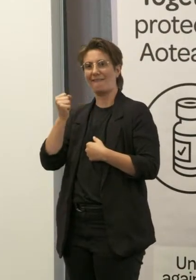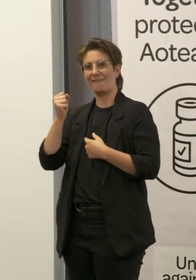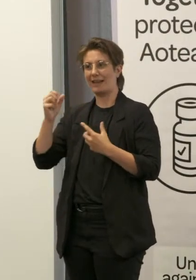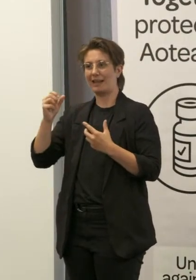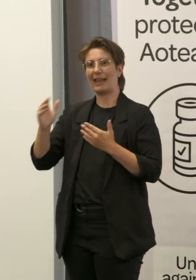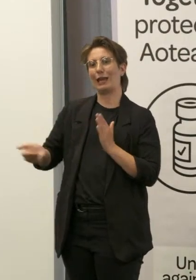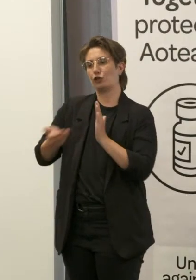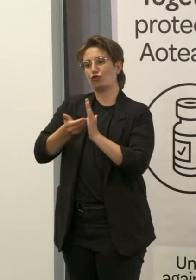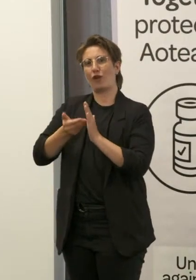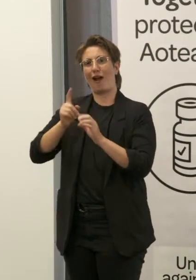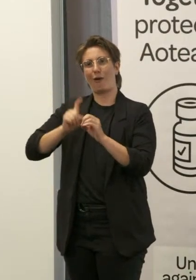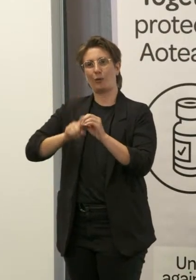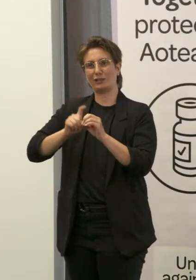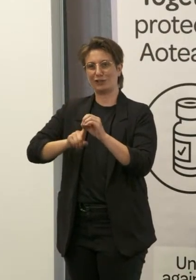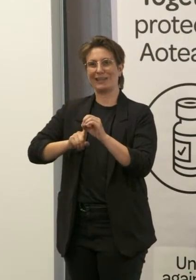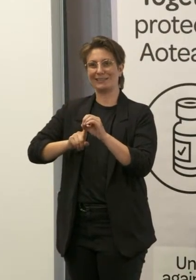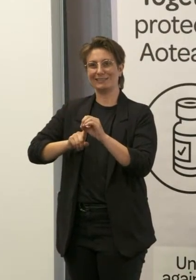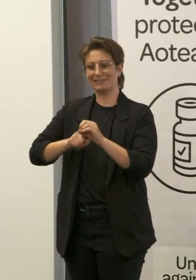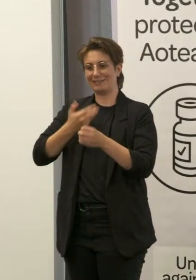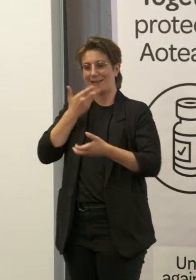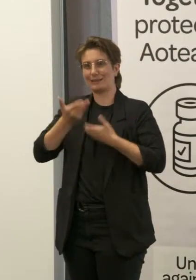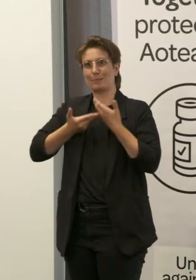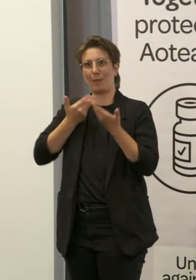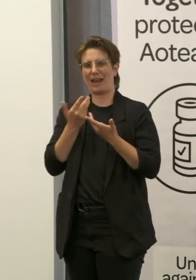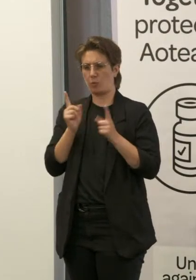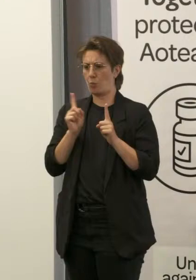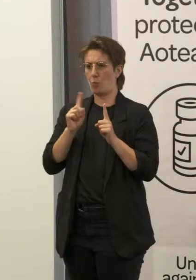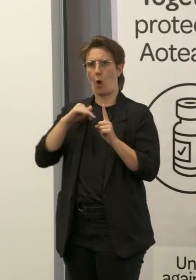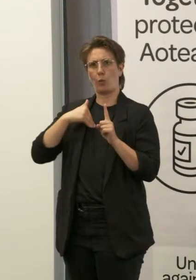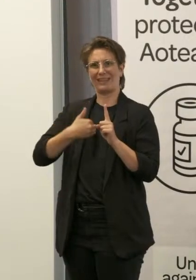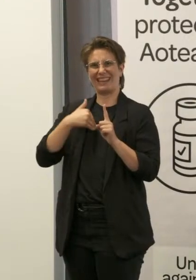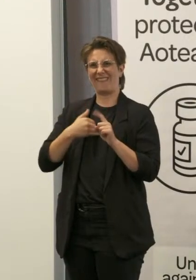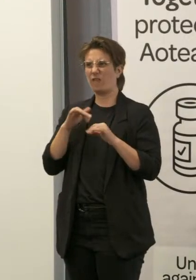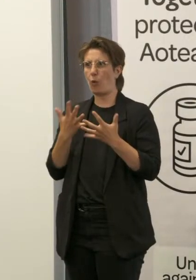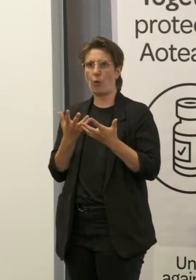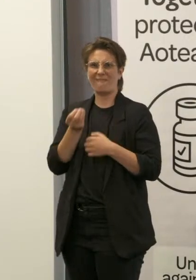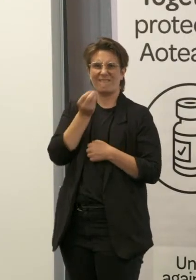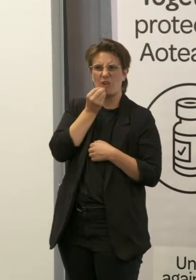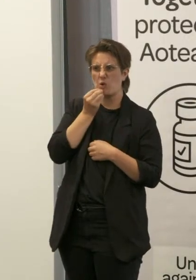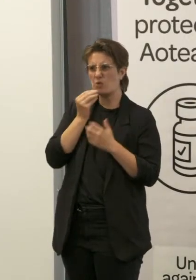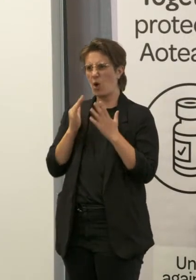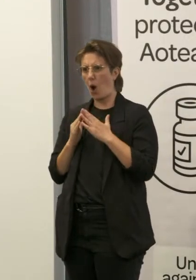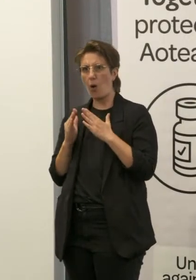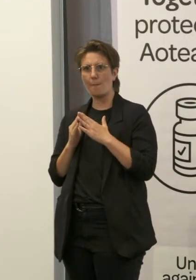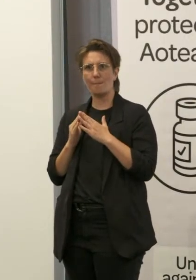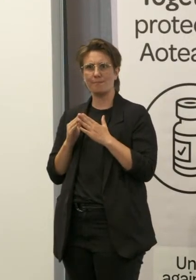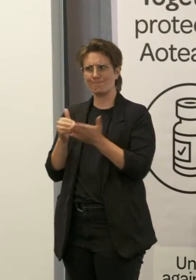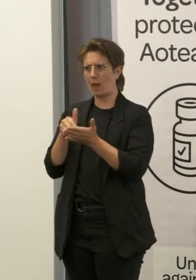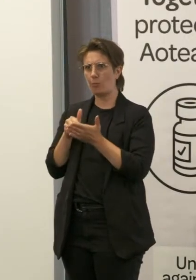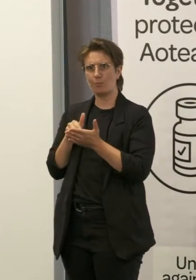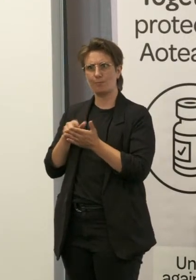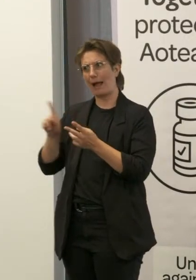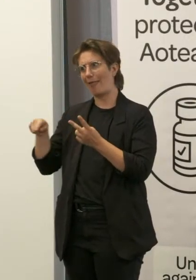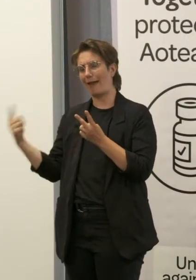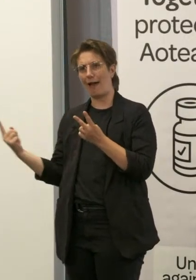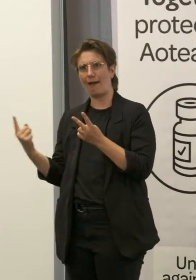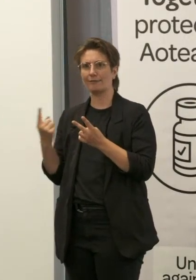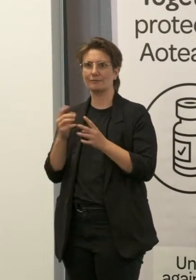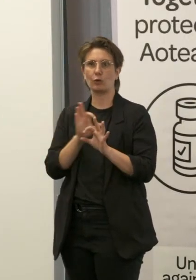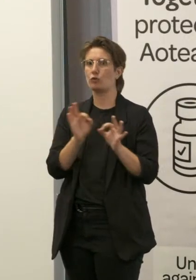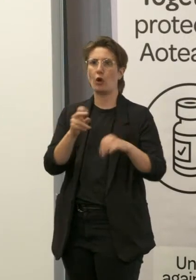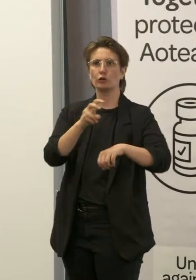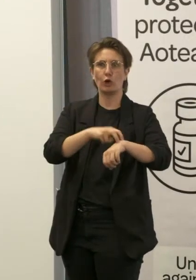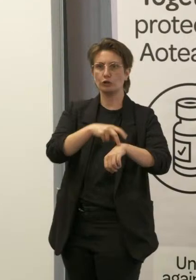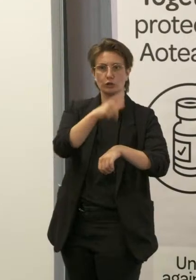form which outlines the welfare needs. We've stood up things at a regional level, at a local level to support